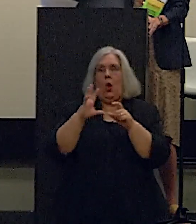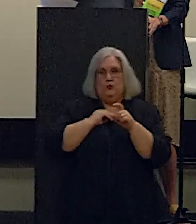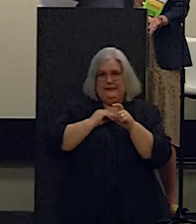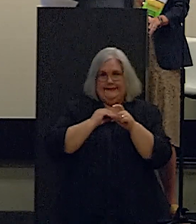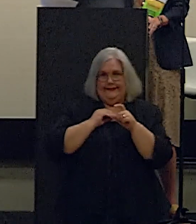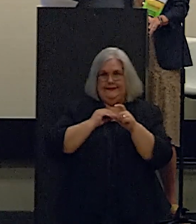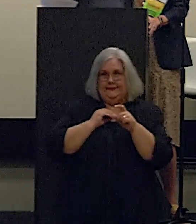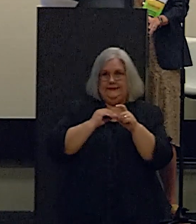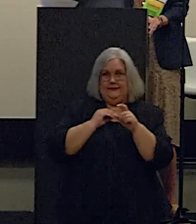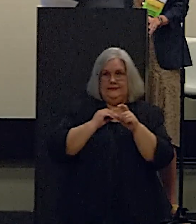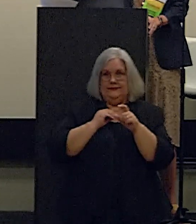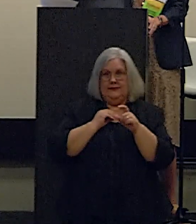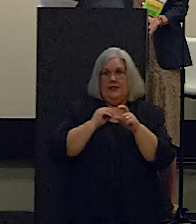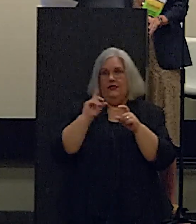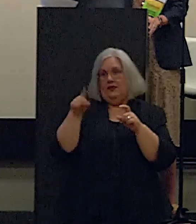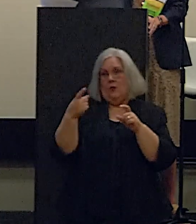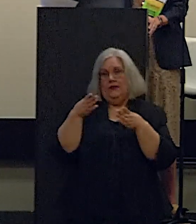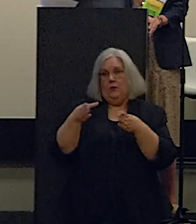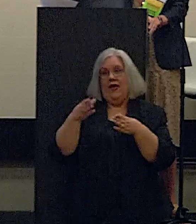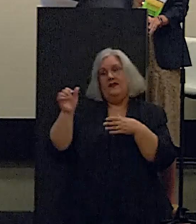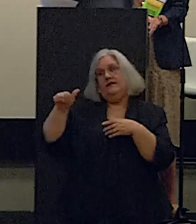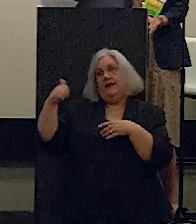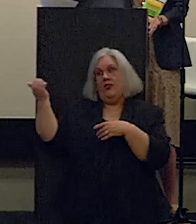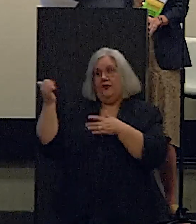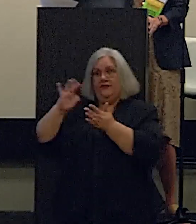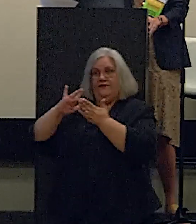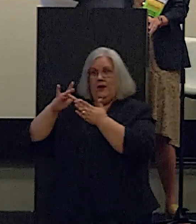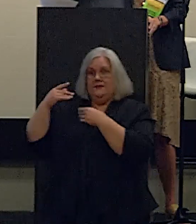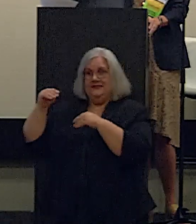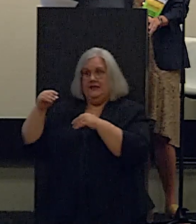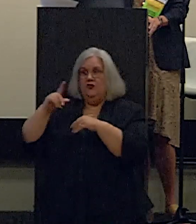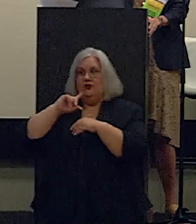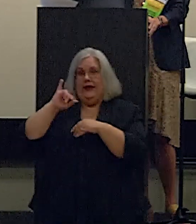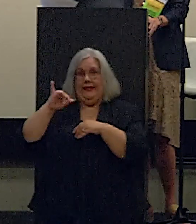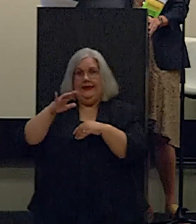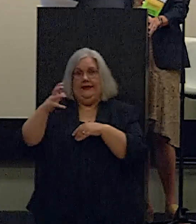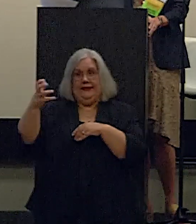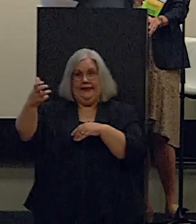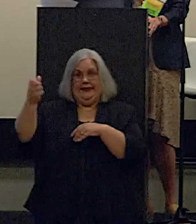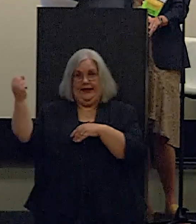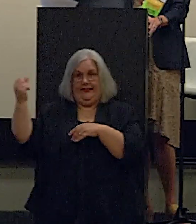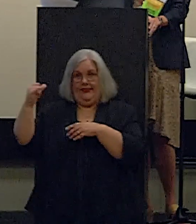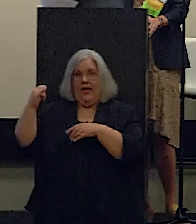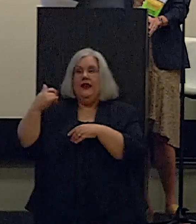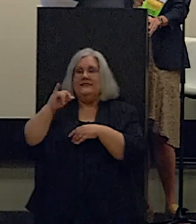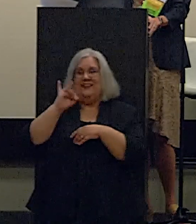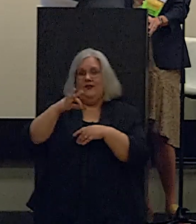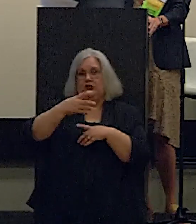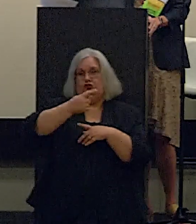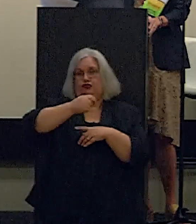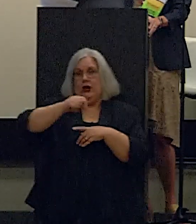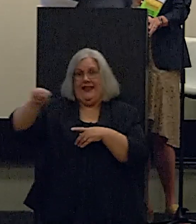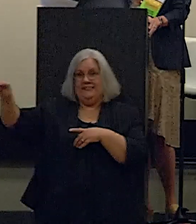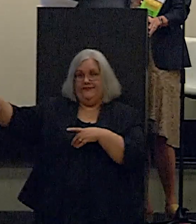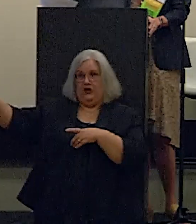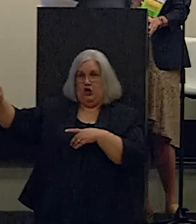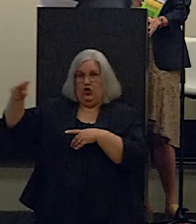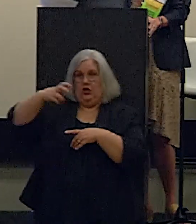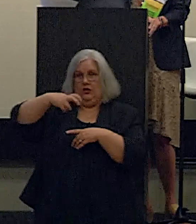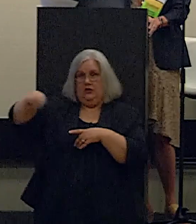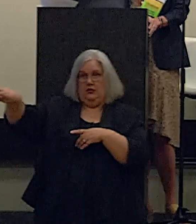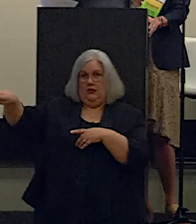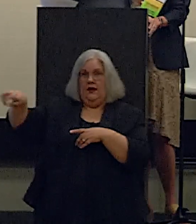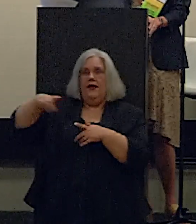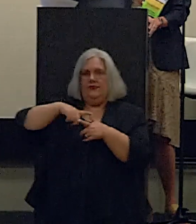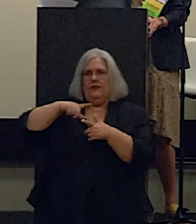way another pharmacy can really have that prescription is if it gets transferred. And then they take ownership of